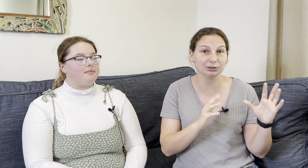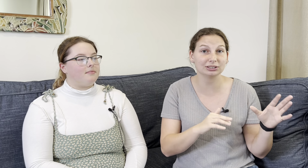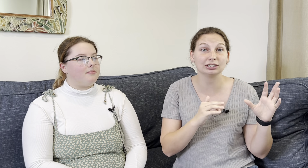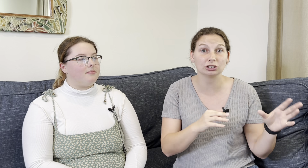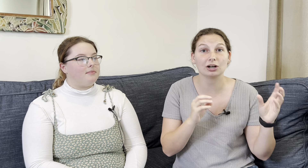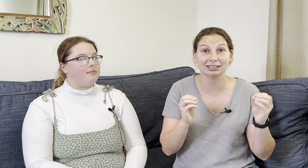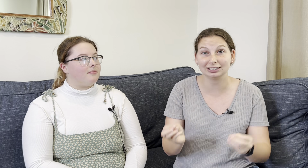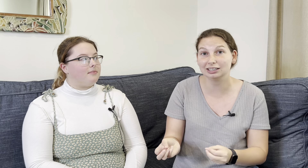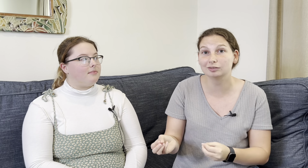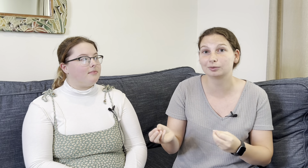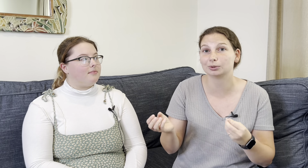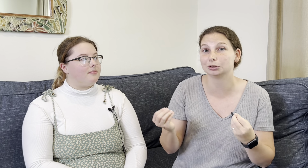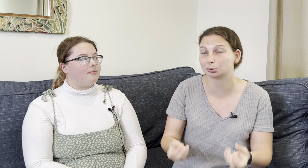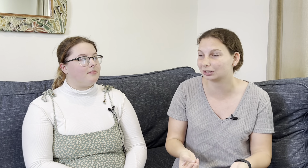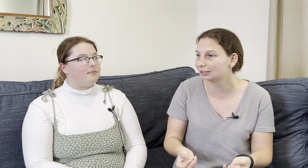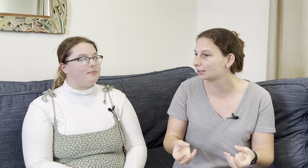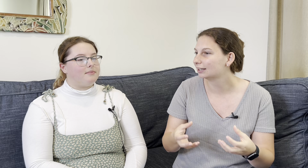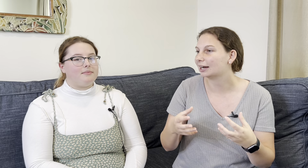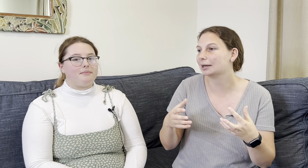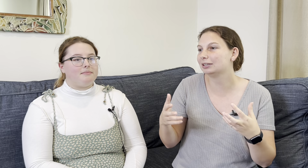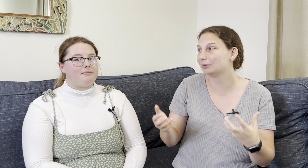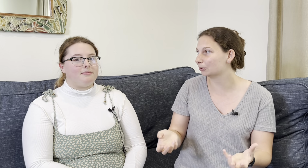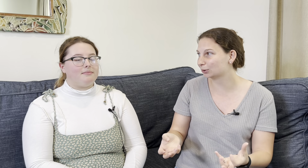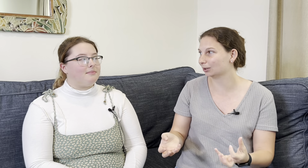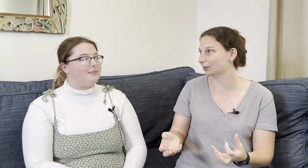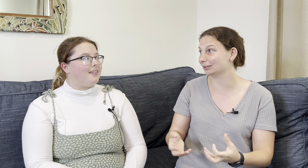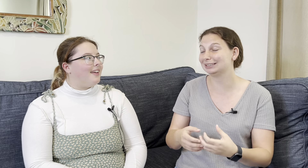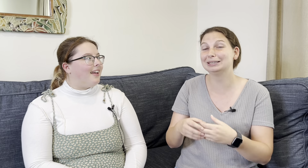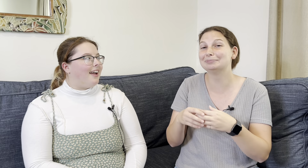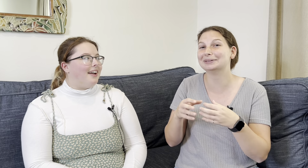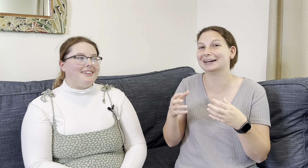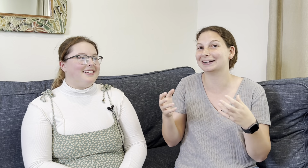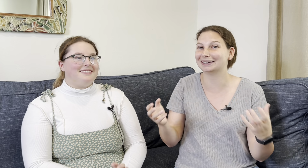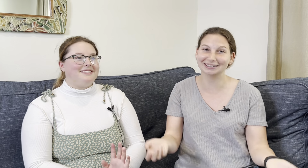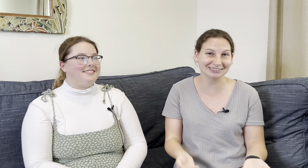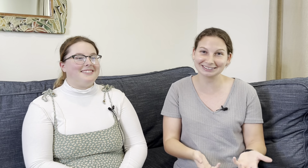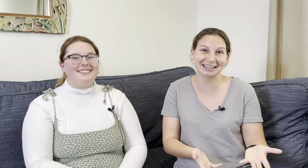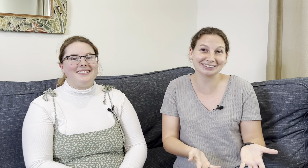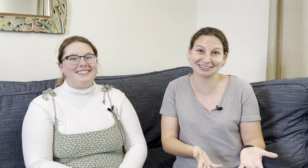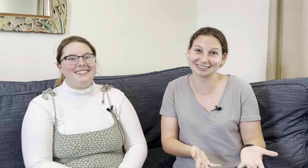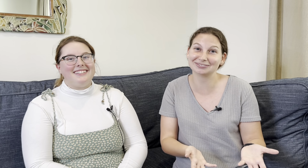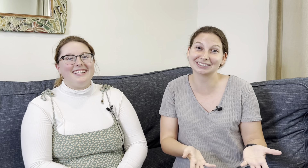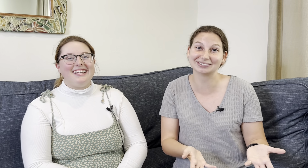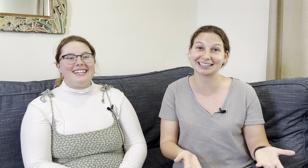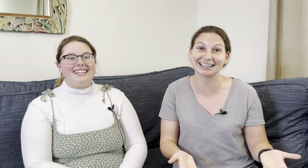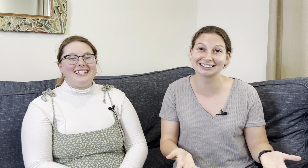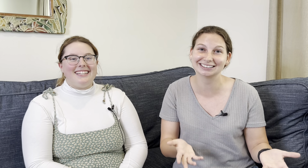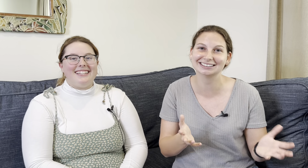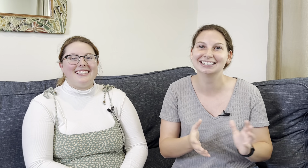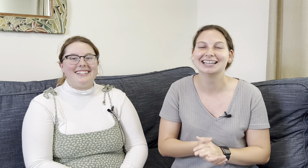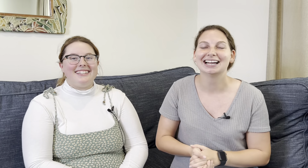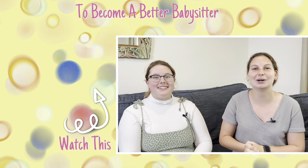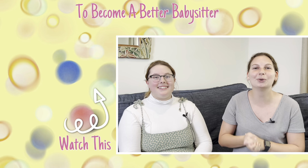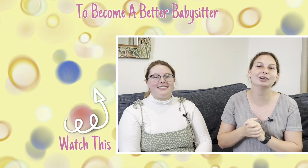using .e for drink. I mean, they both started with a D, but other than that, there wasn't much of a connection. Or if you guys